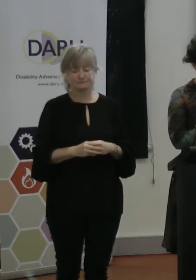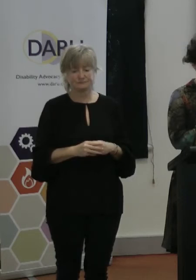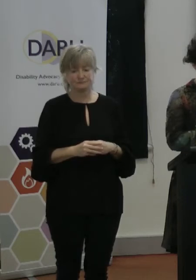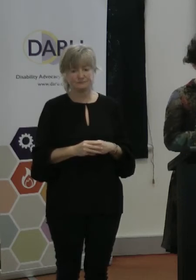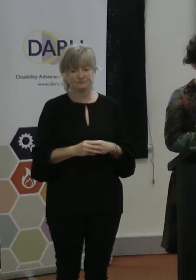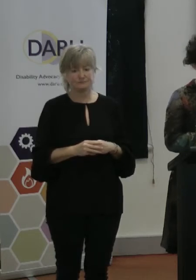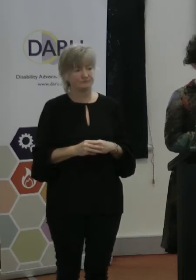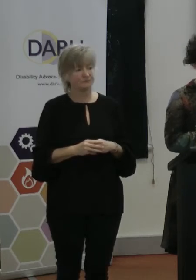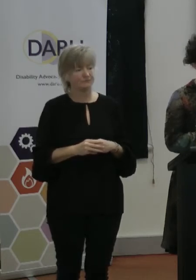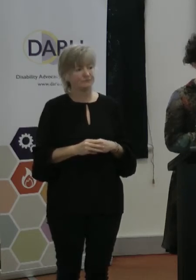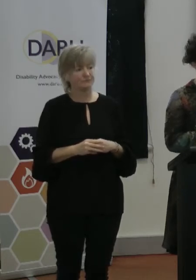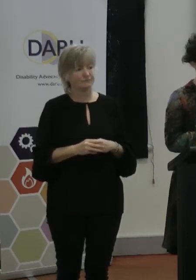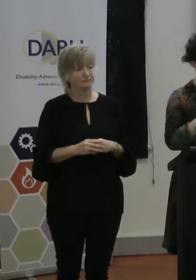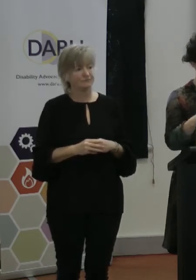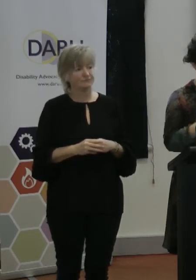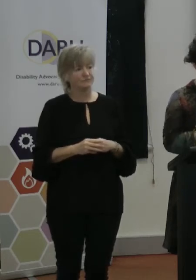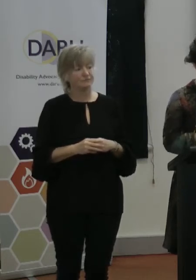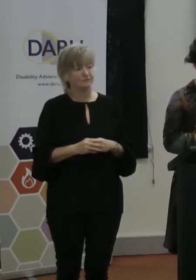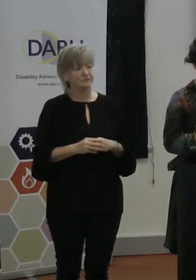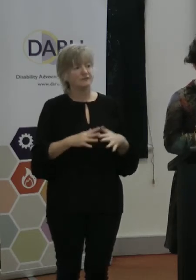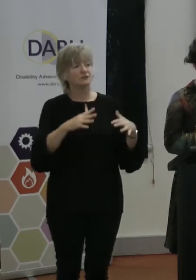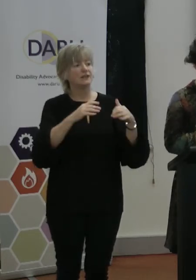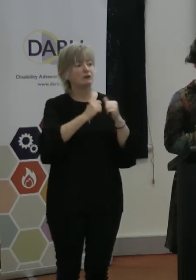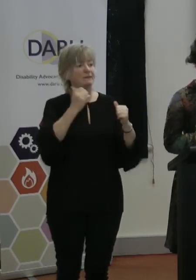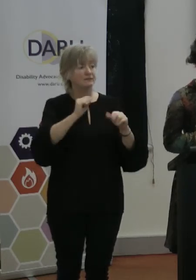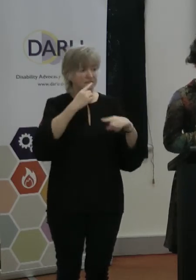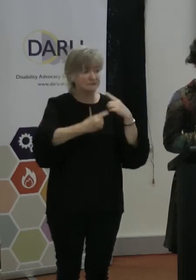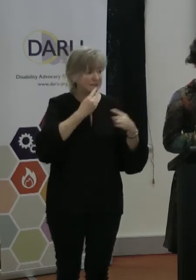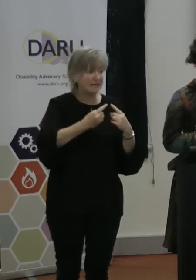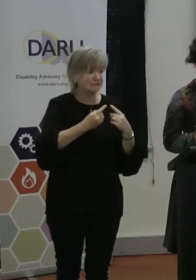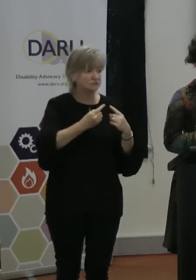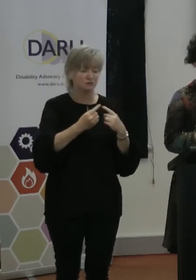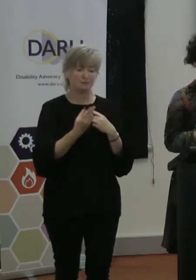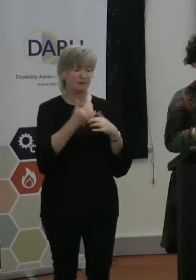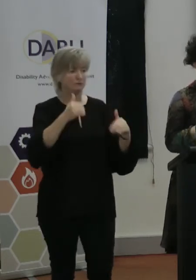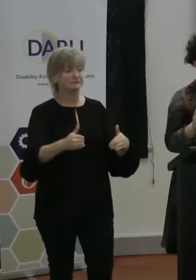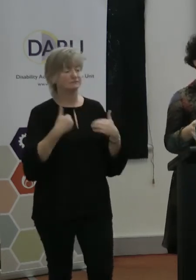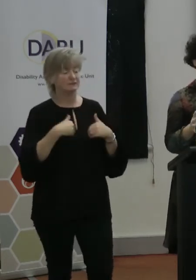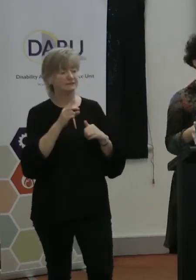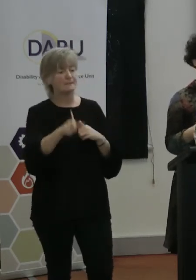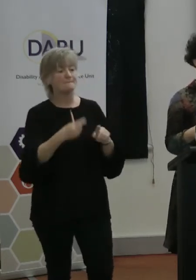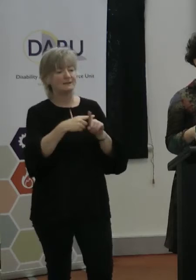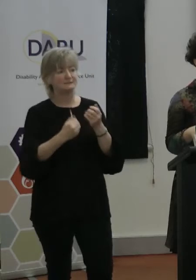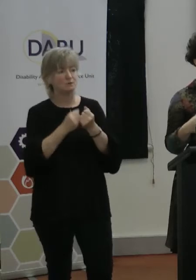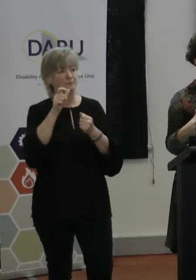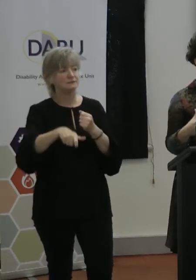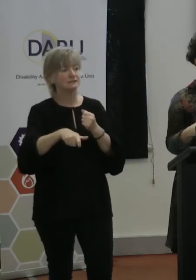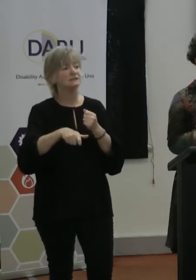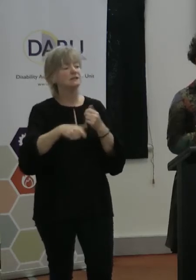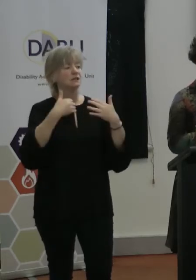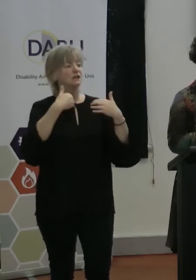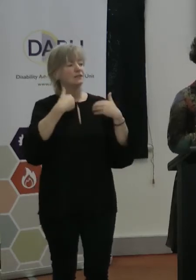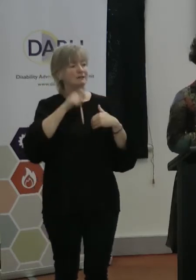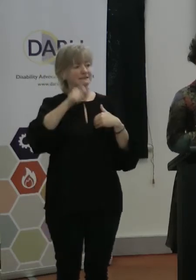the agreement's been explained to the resident and any support person. The resident has to have a minimum of 7 days to consider